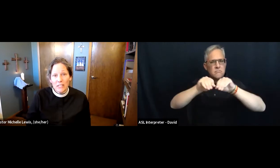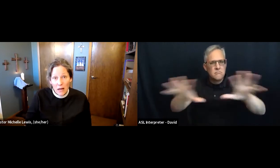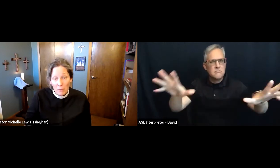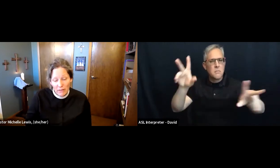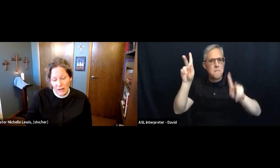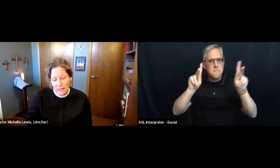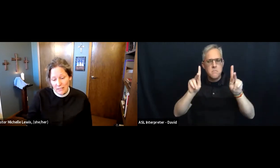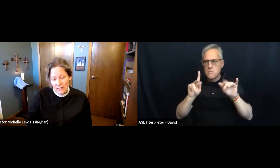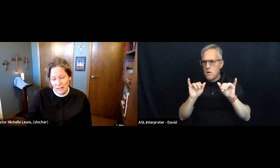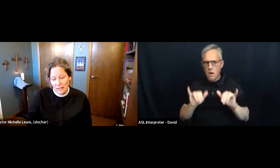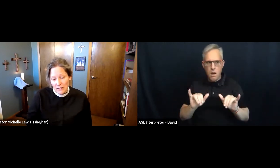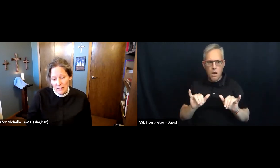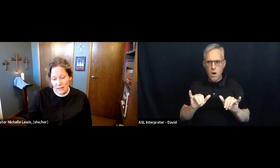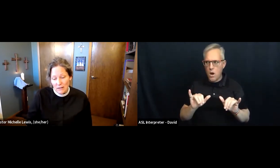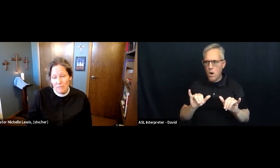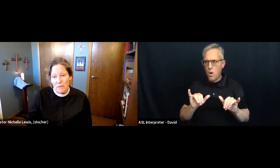which some of us